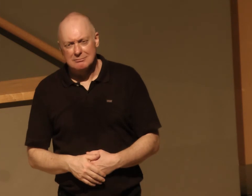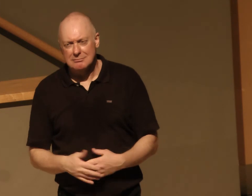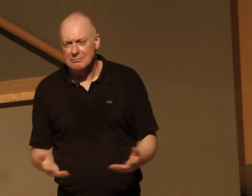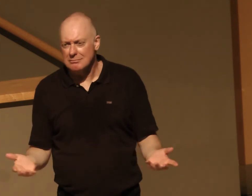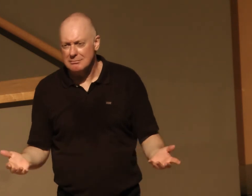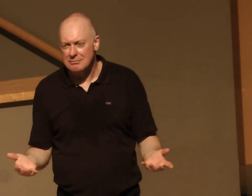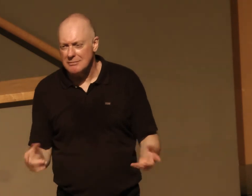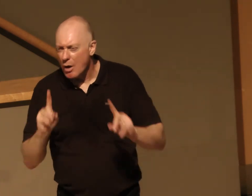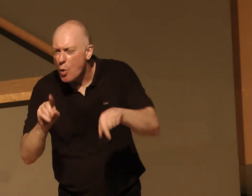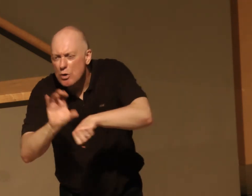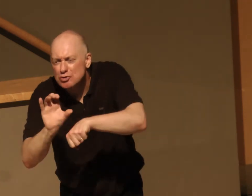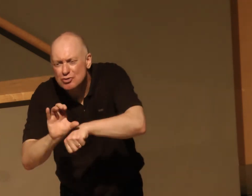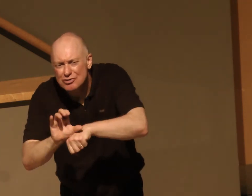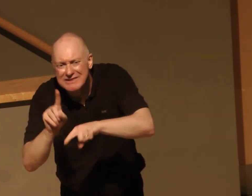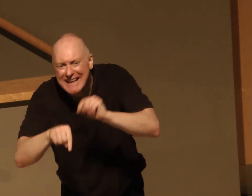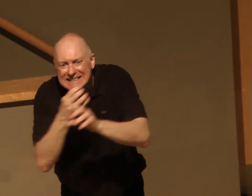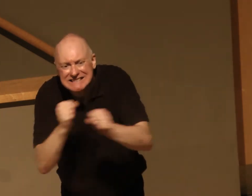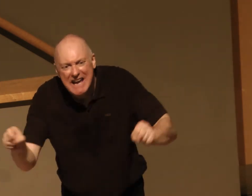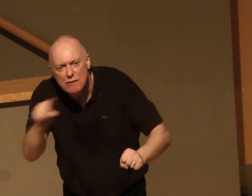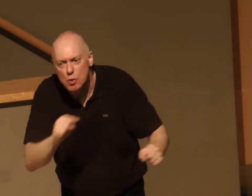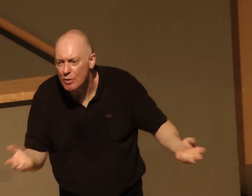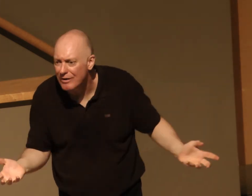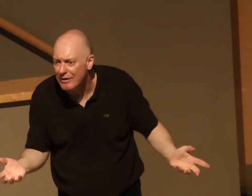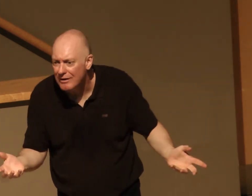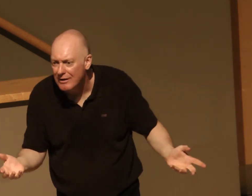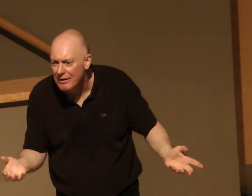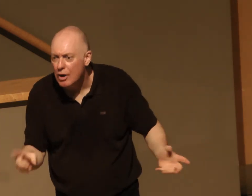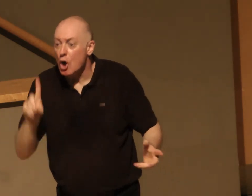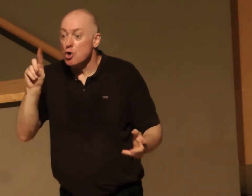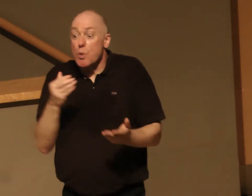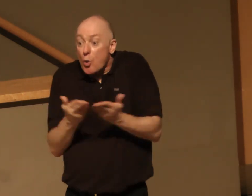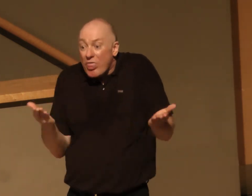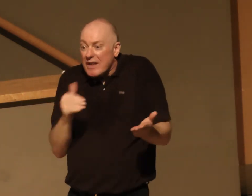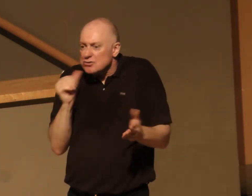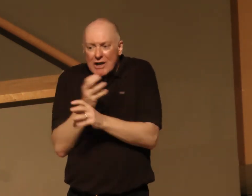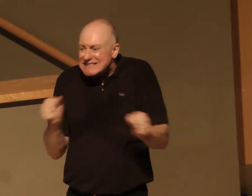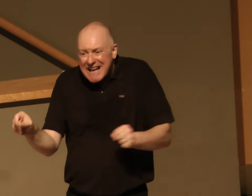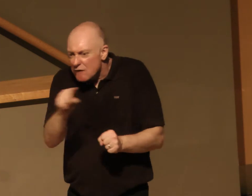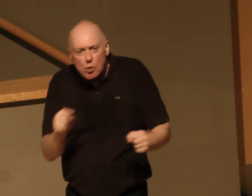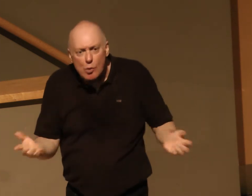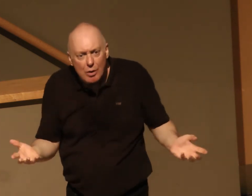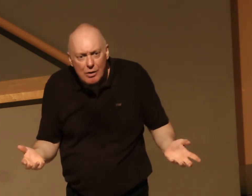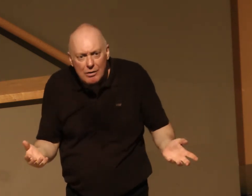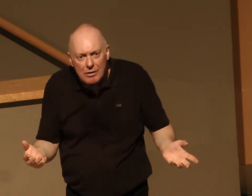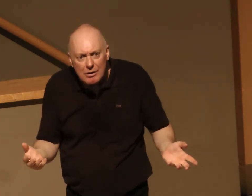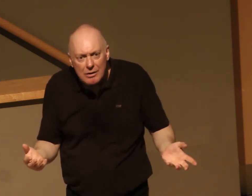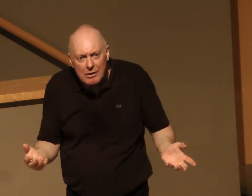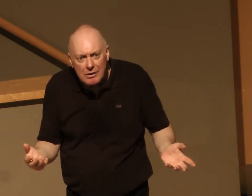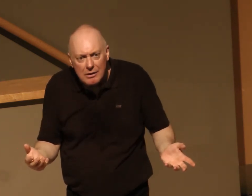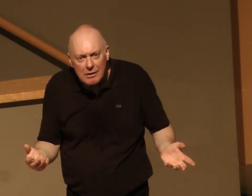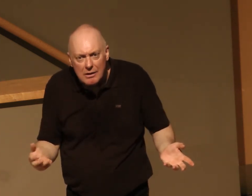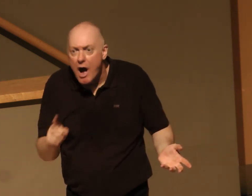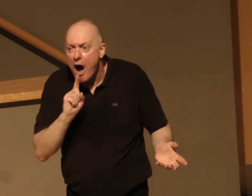going to church doesn't save you doing good things doesn't save you are you saved today